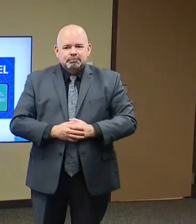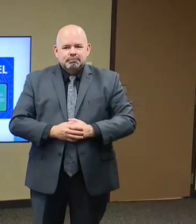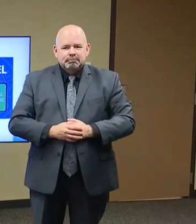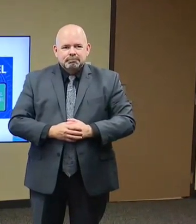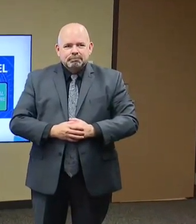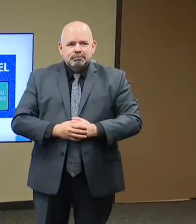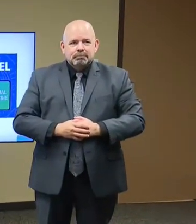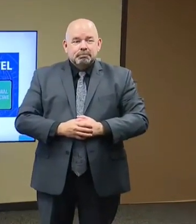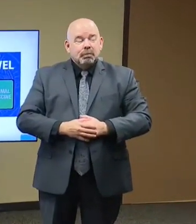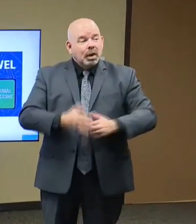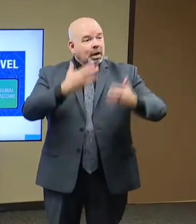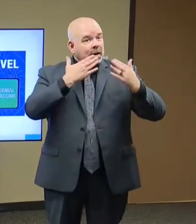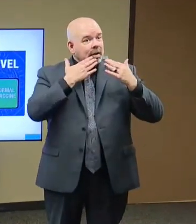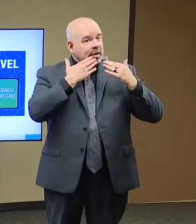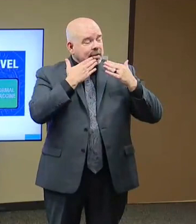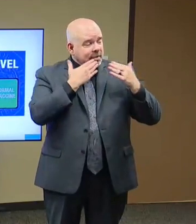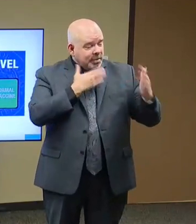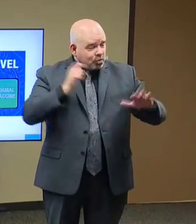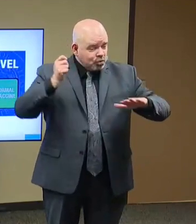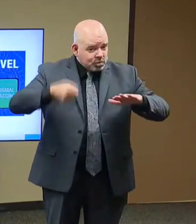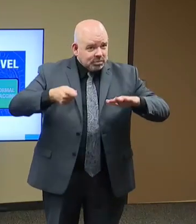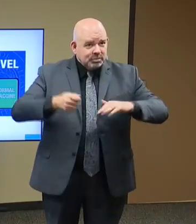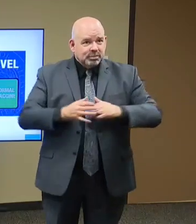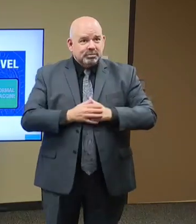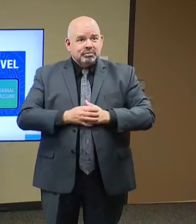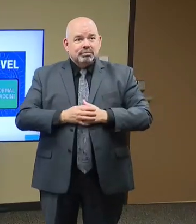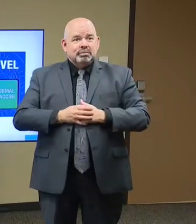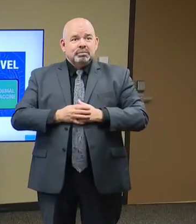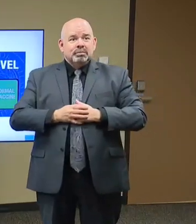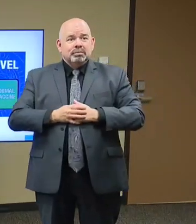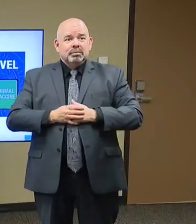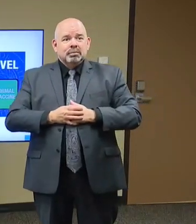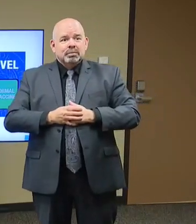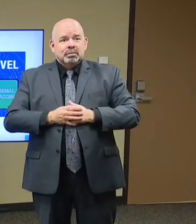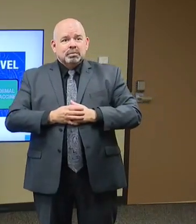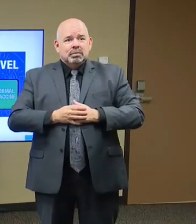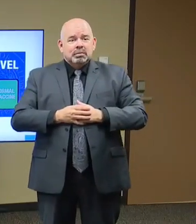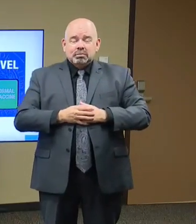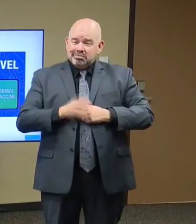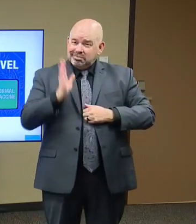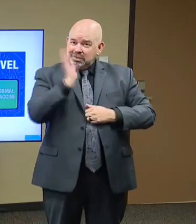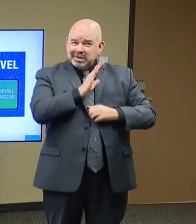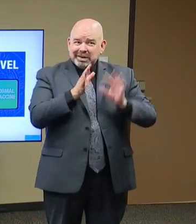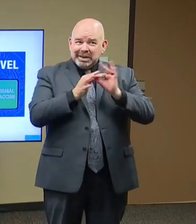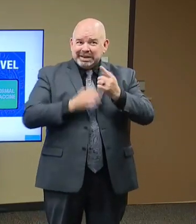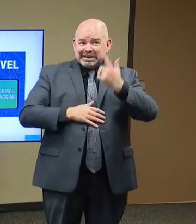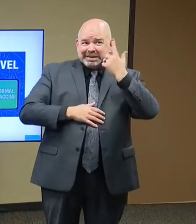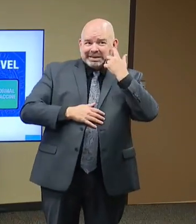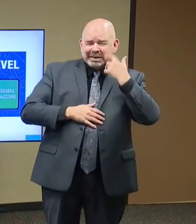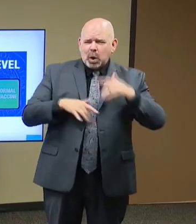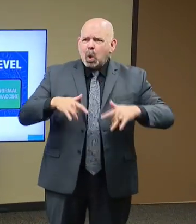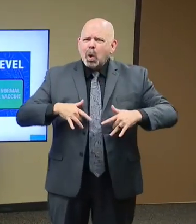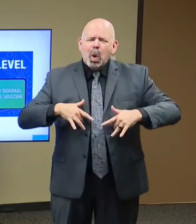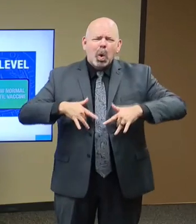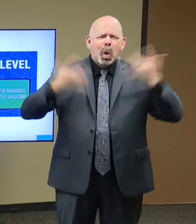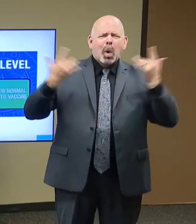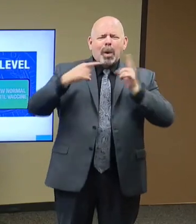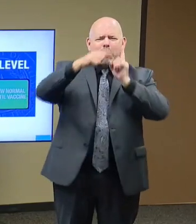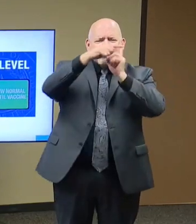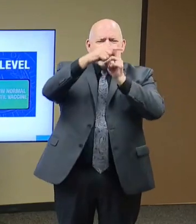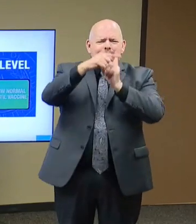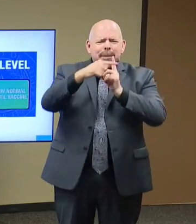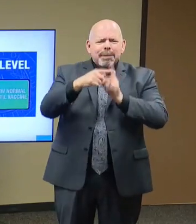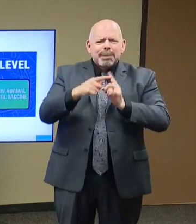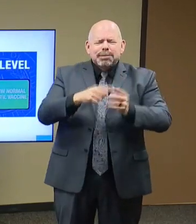Thanks, Judge. Yes, the judge mentioned this is a big day for us that we've been waiting for a long time, and our Public Health